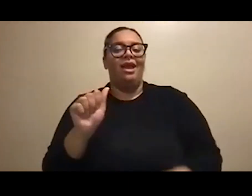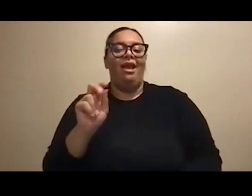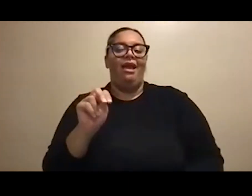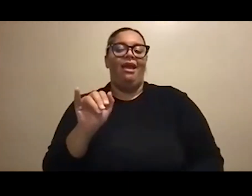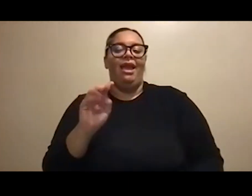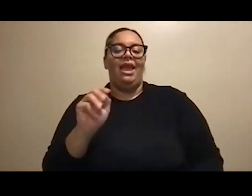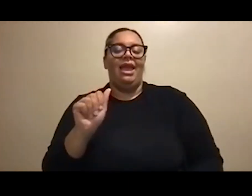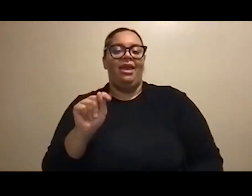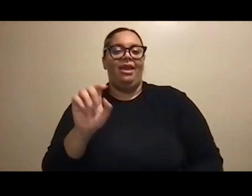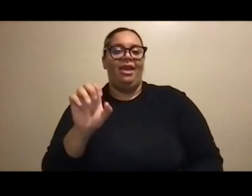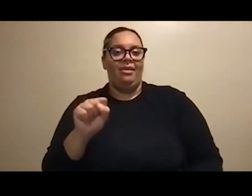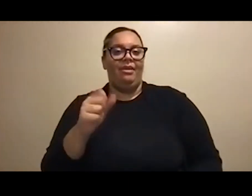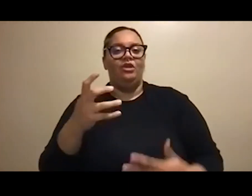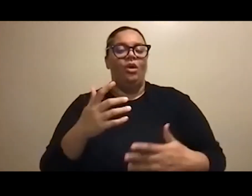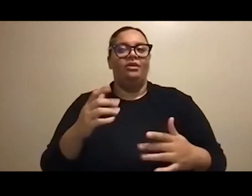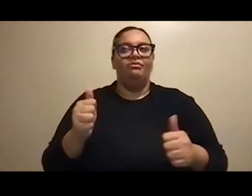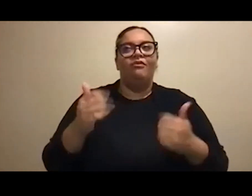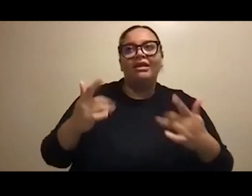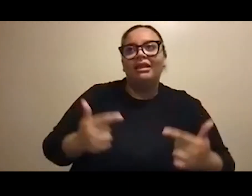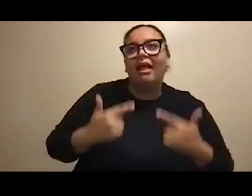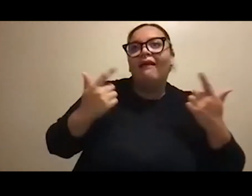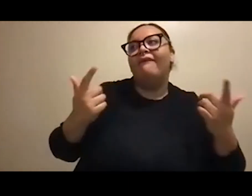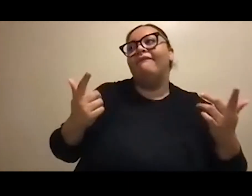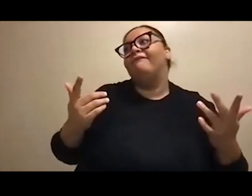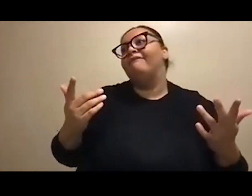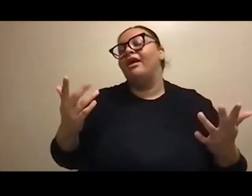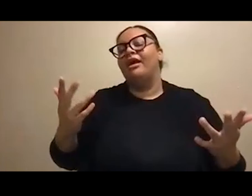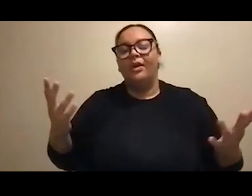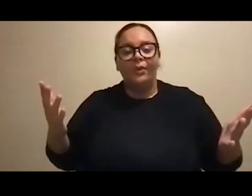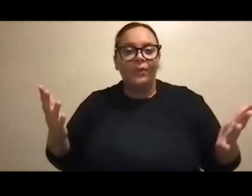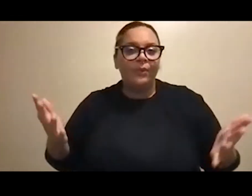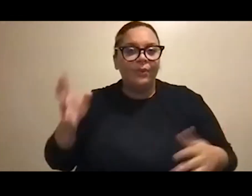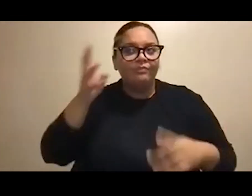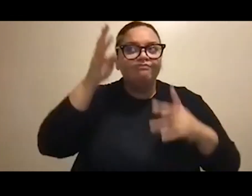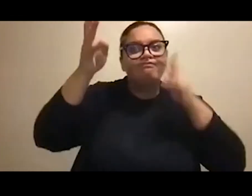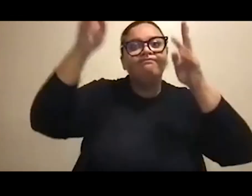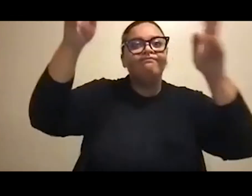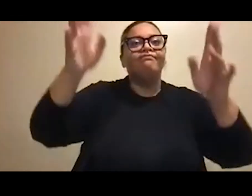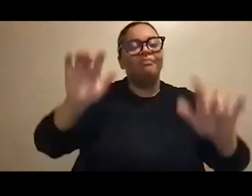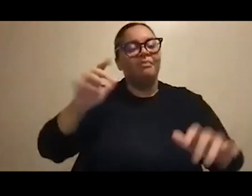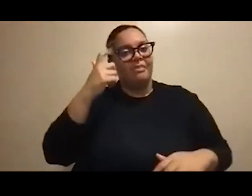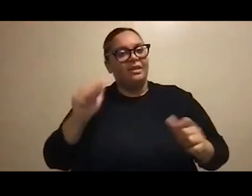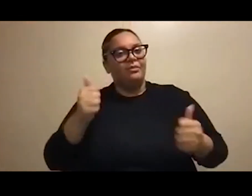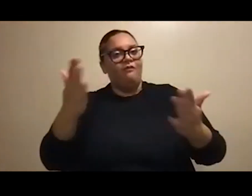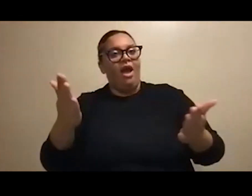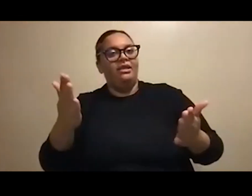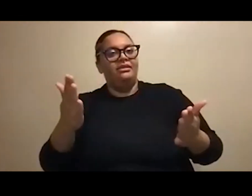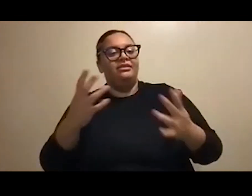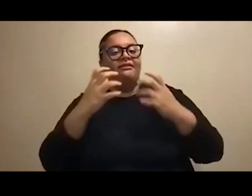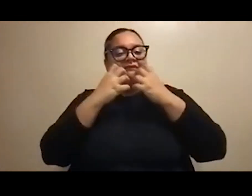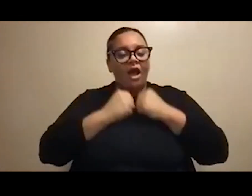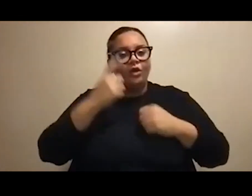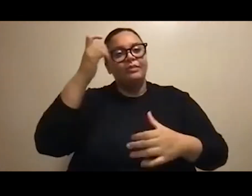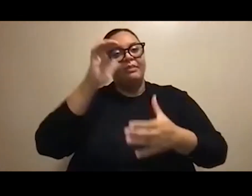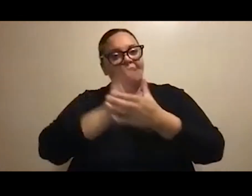life, energizes the written Constitution by providing a floor of values and beliefs